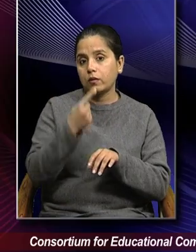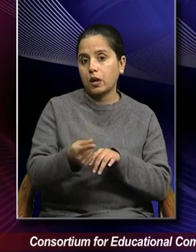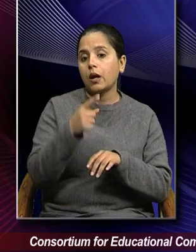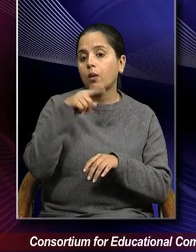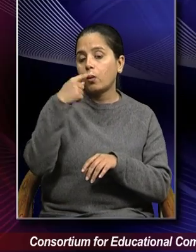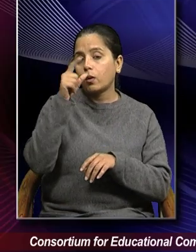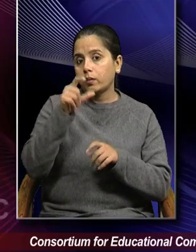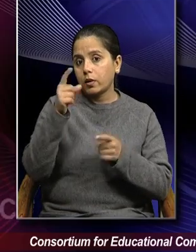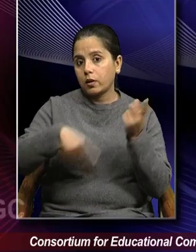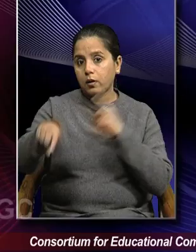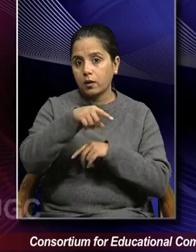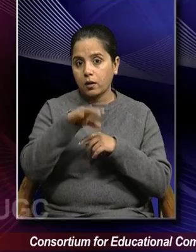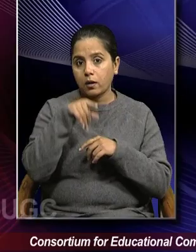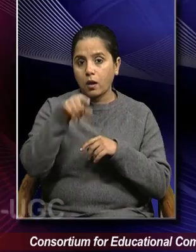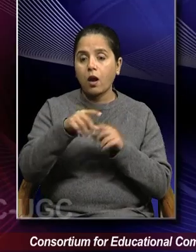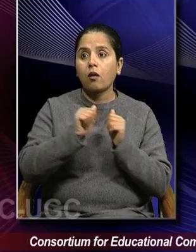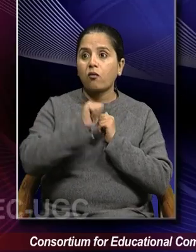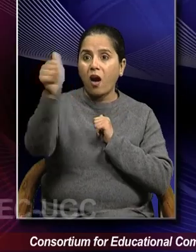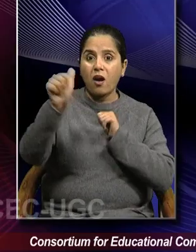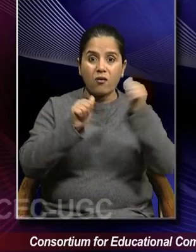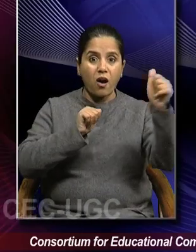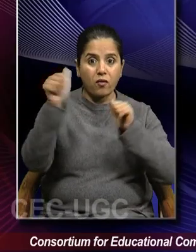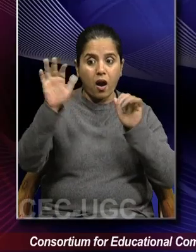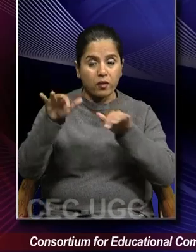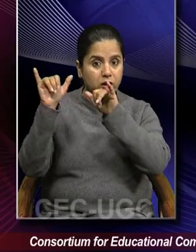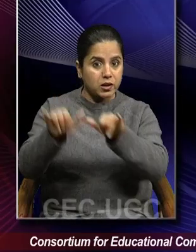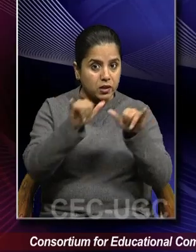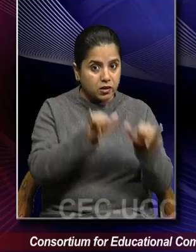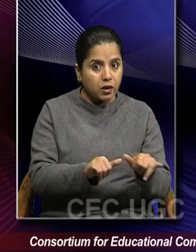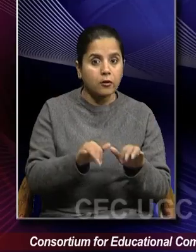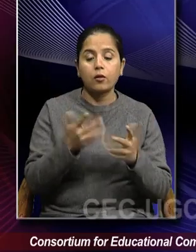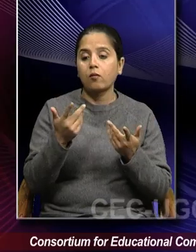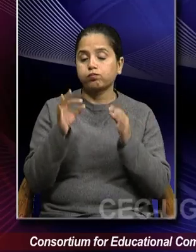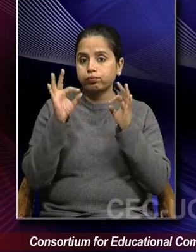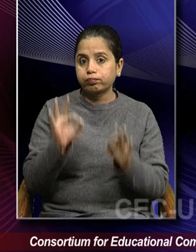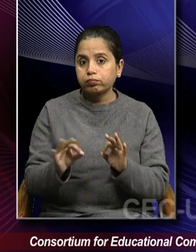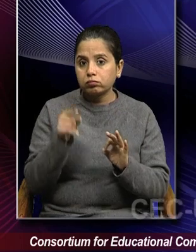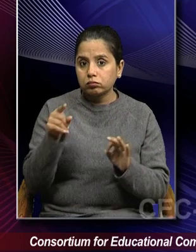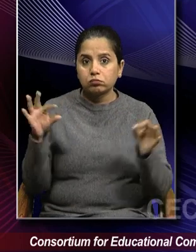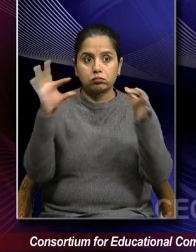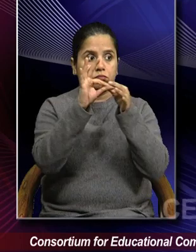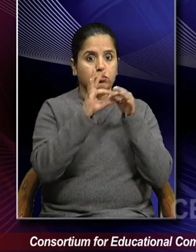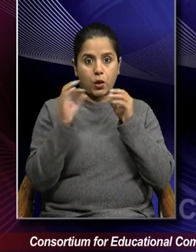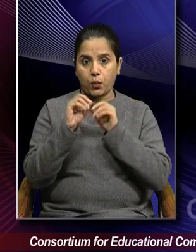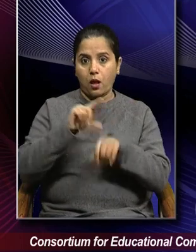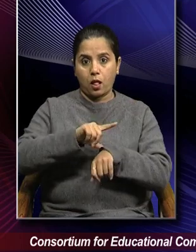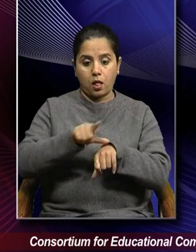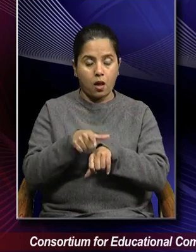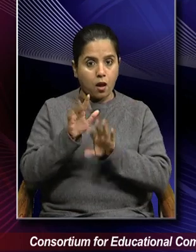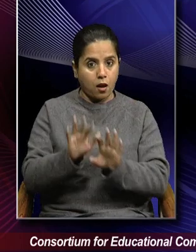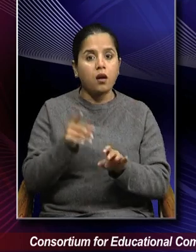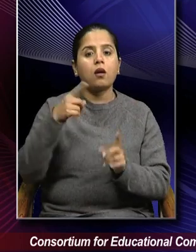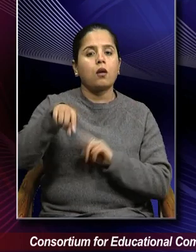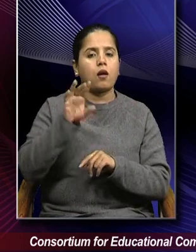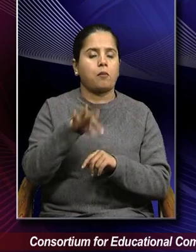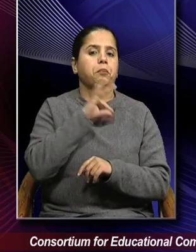are staying in the far-flung areas of the country without any proper connectivity till date, they too will